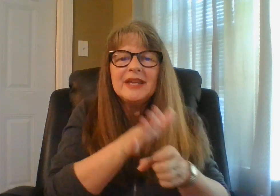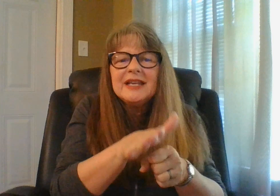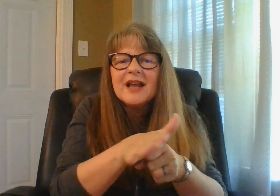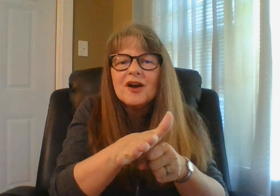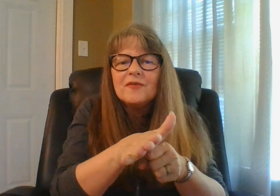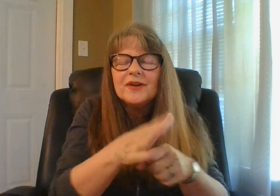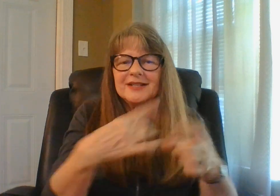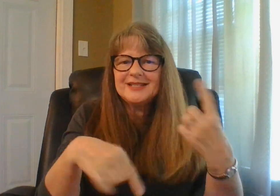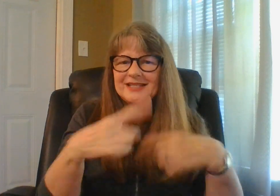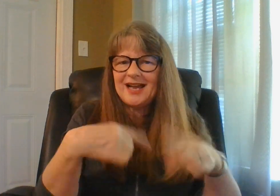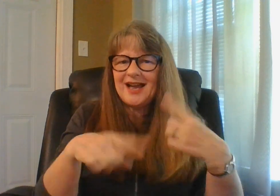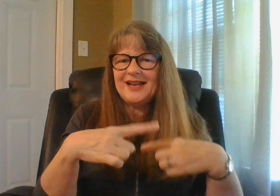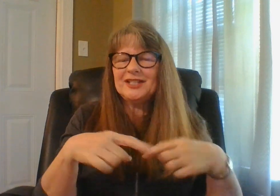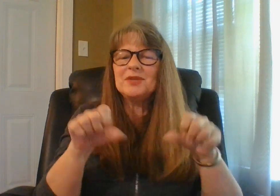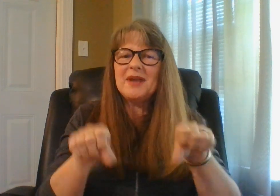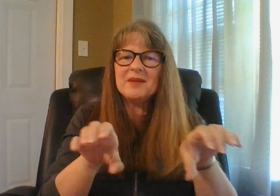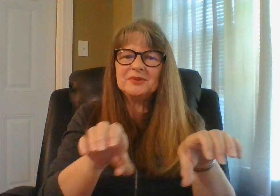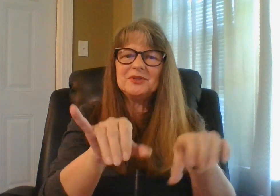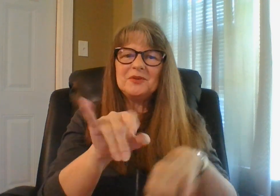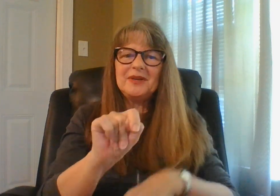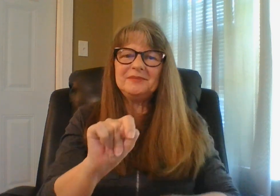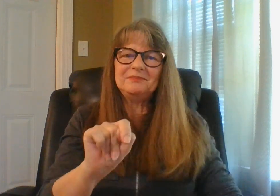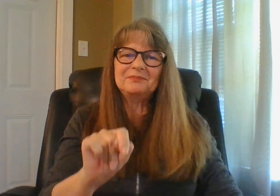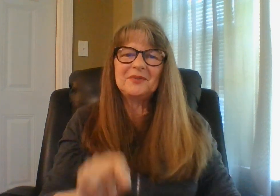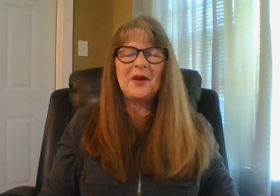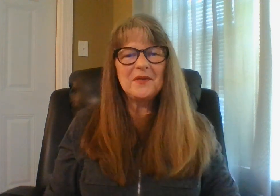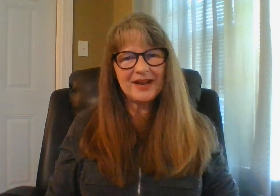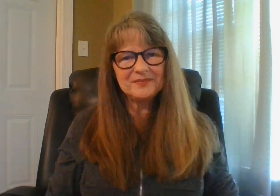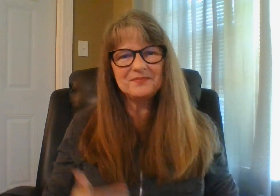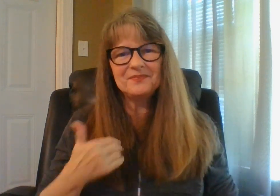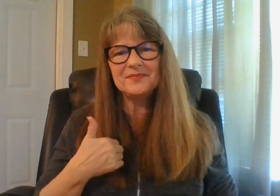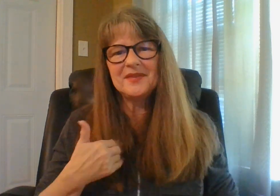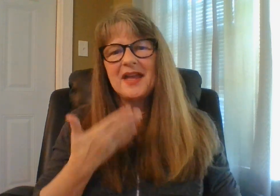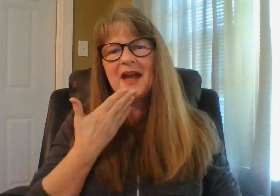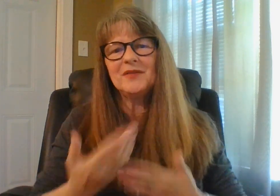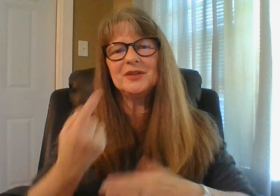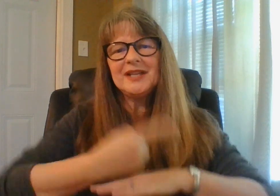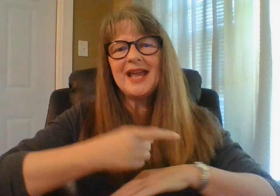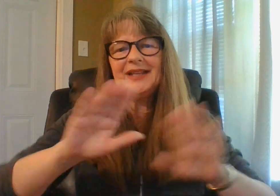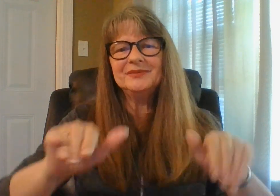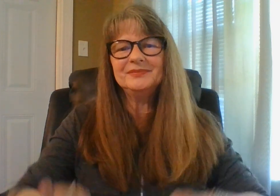enough signs to be able to do it. All right. Have a good day.